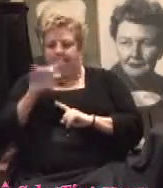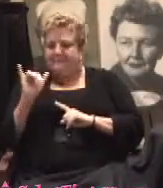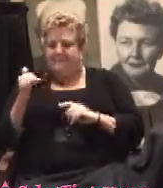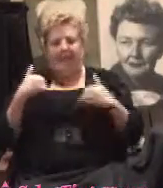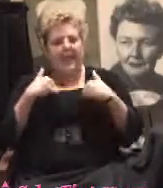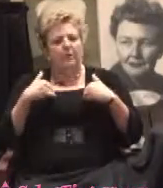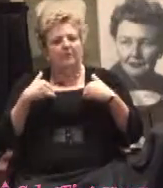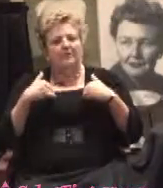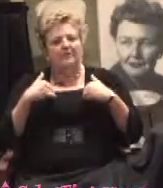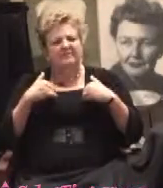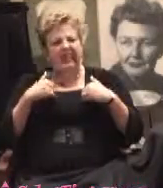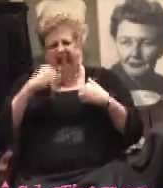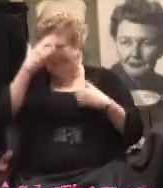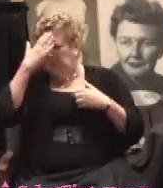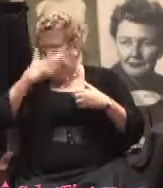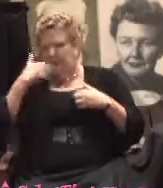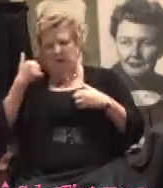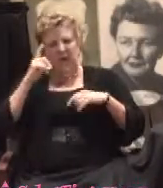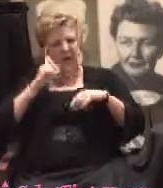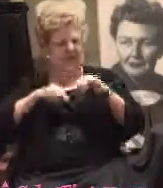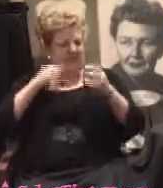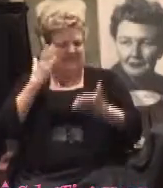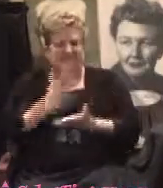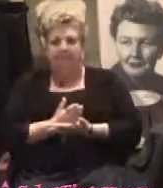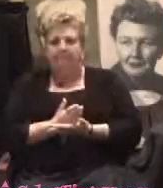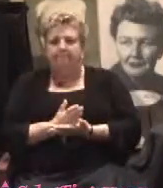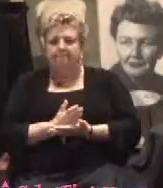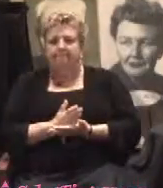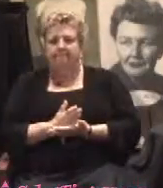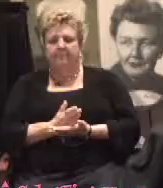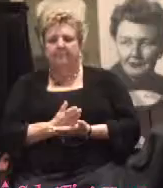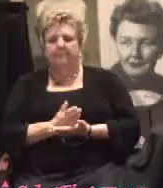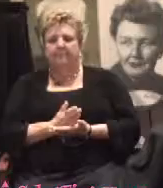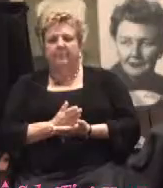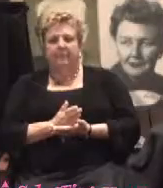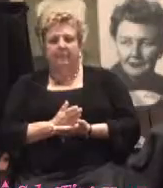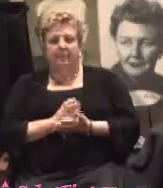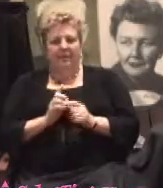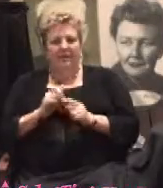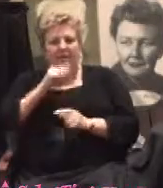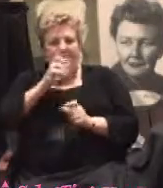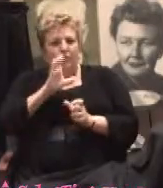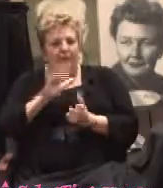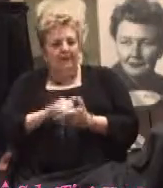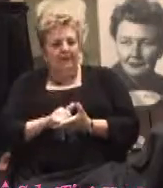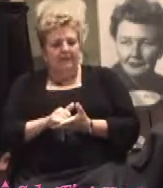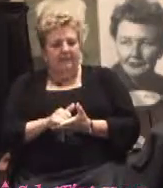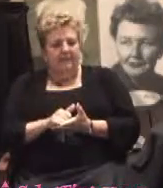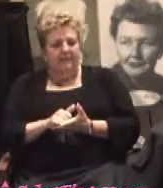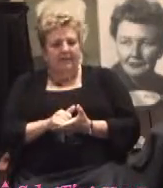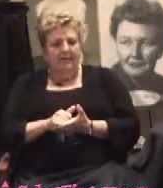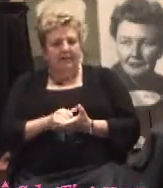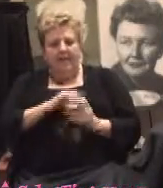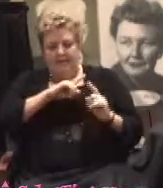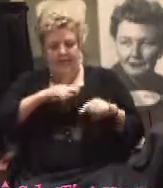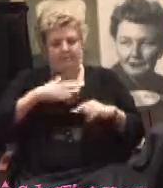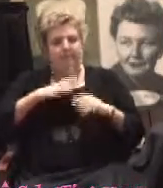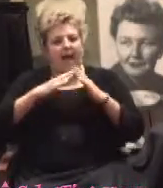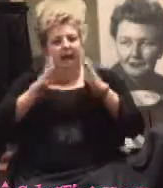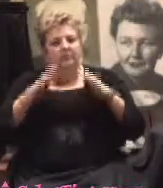know better, and I can't stop it. And he didn't do that. He came over to my house, and he walked in, and he inhaled,